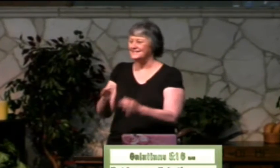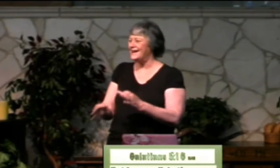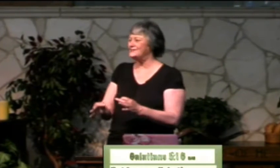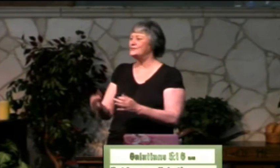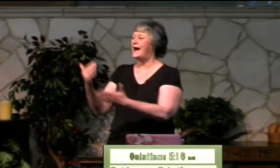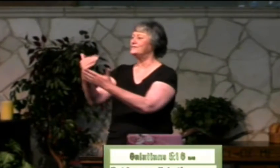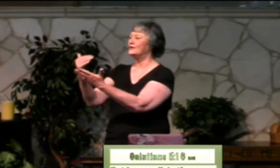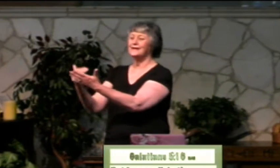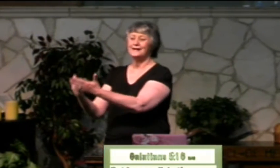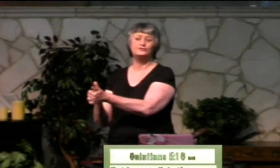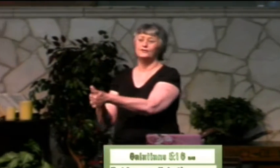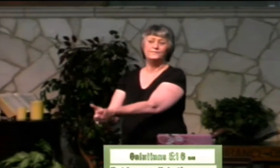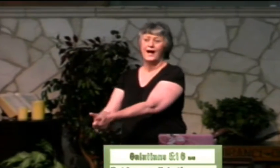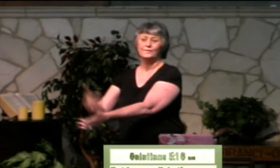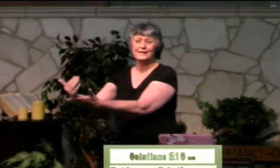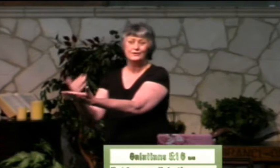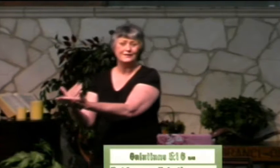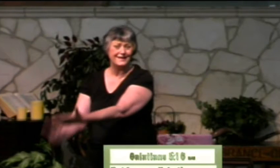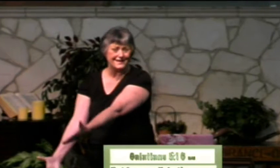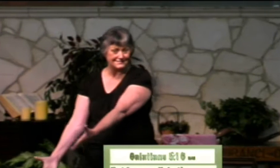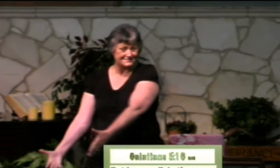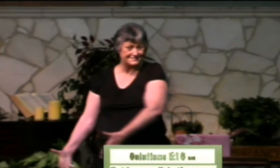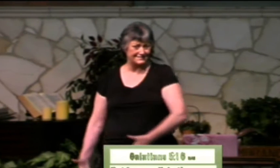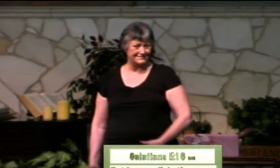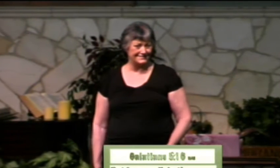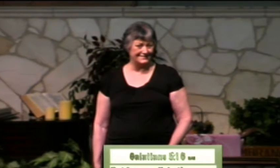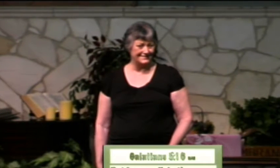Instead, you have your list. You're following your list.